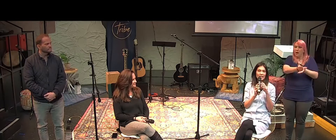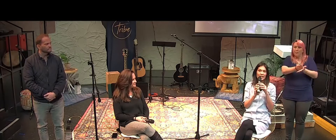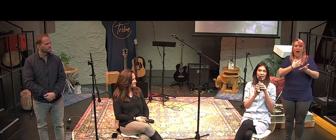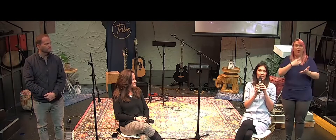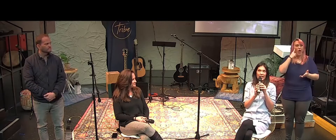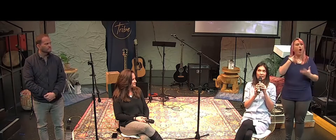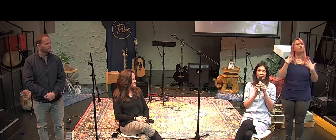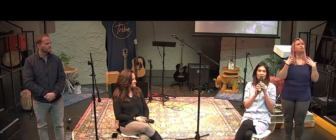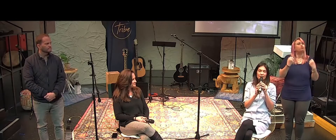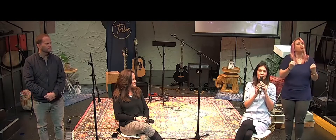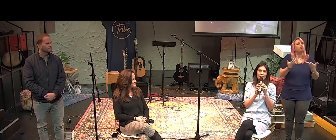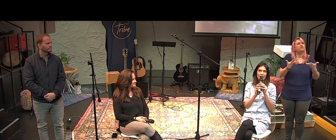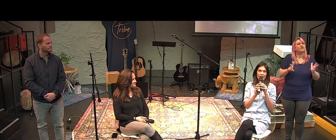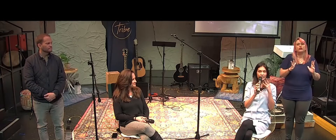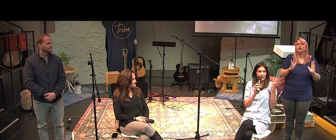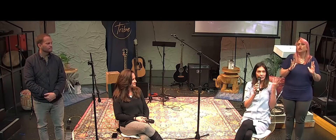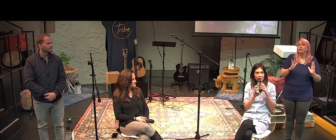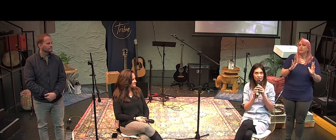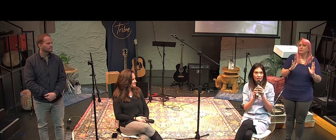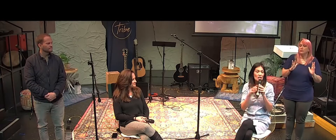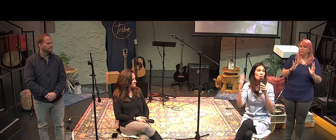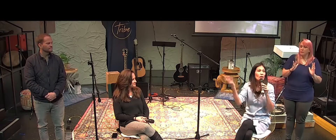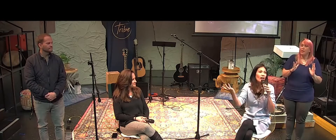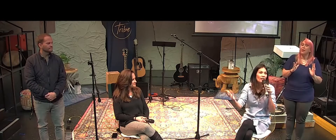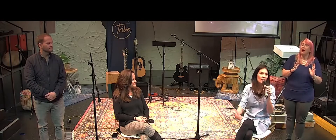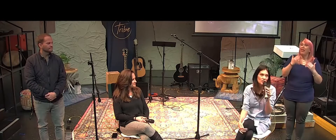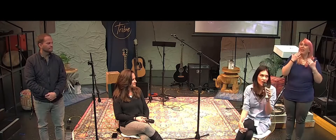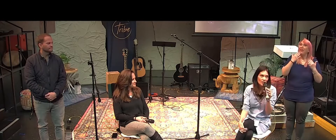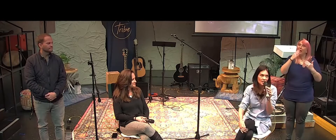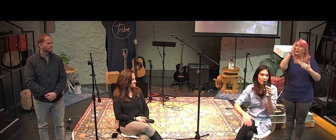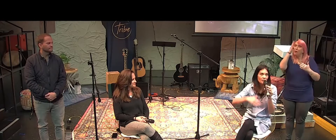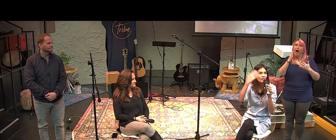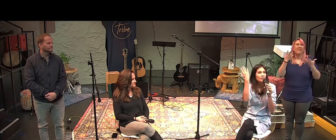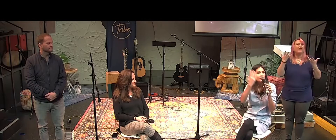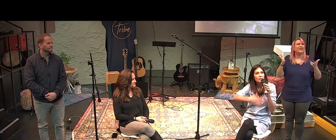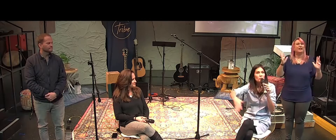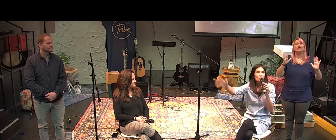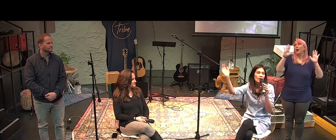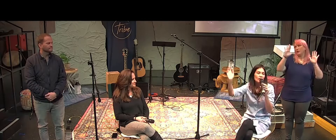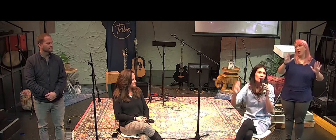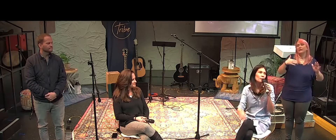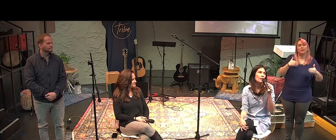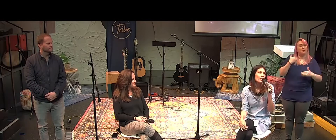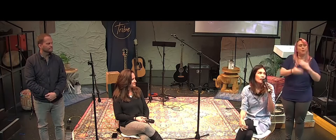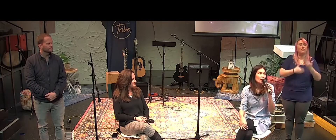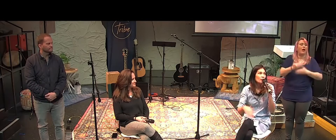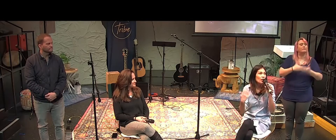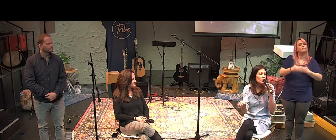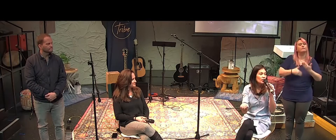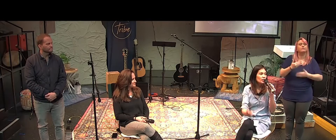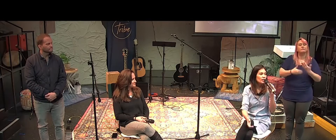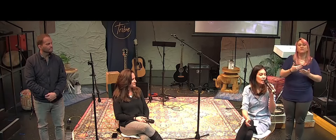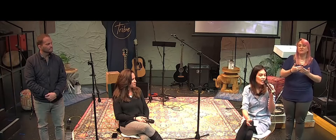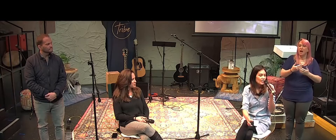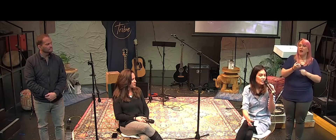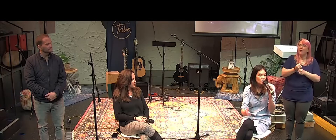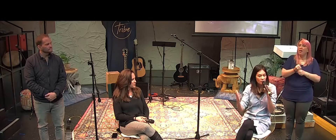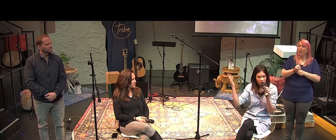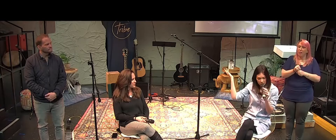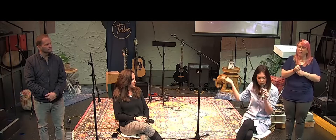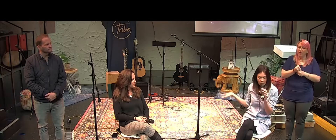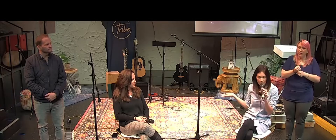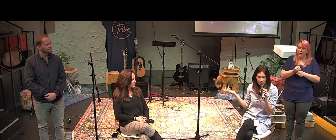cured. And, you know, thank you, God. That was awesome. Move on. The following year,